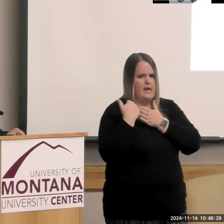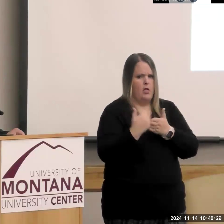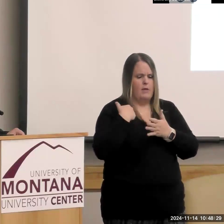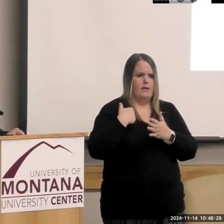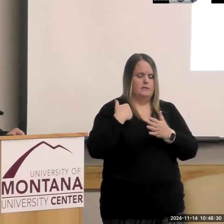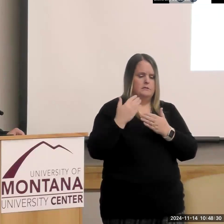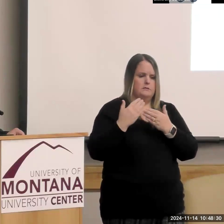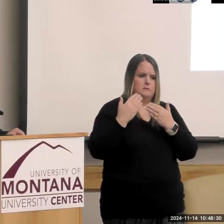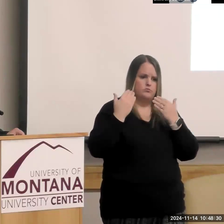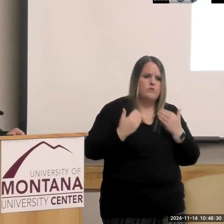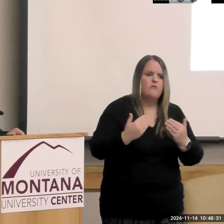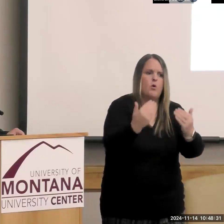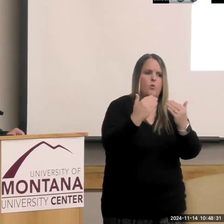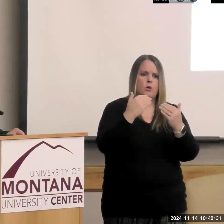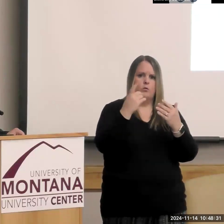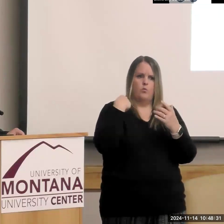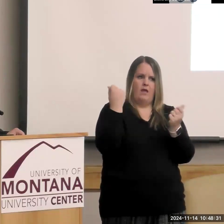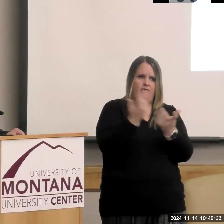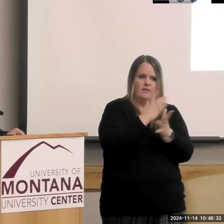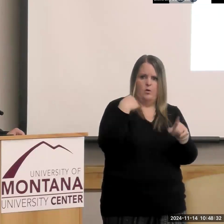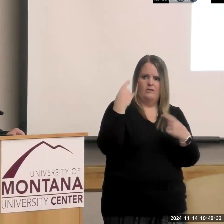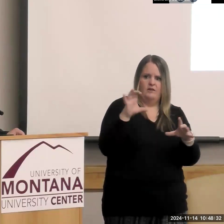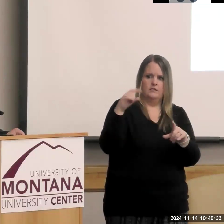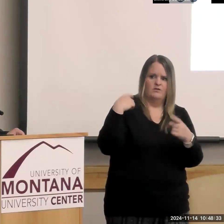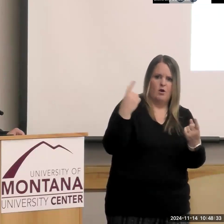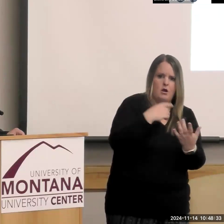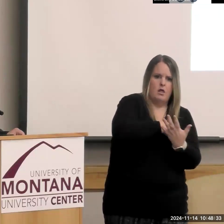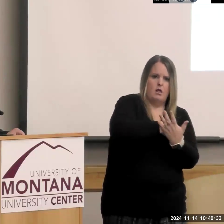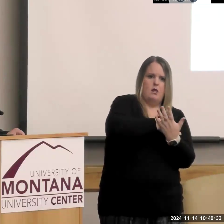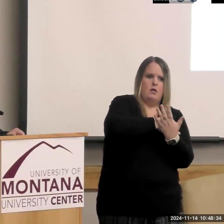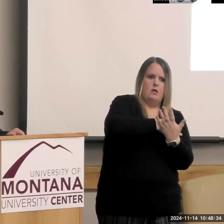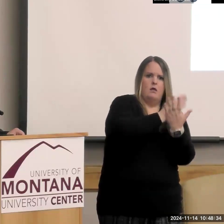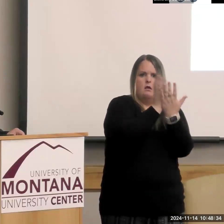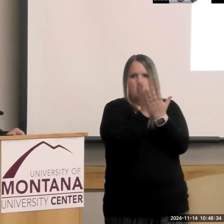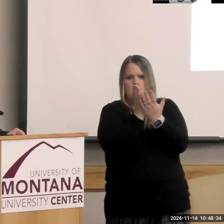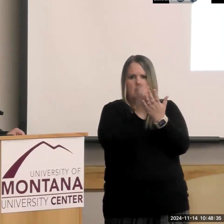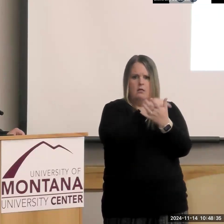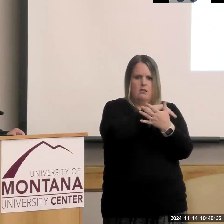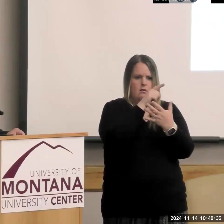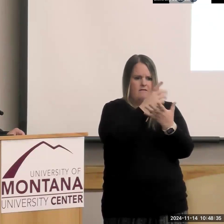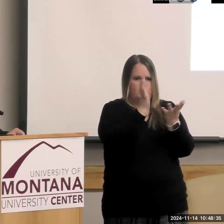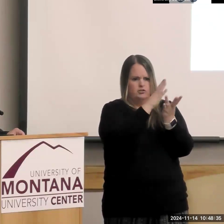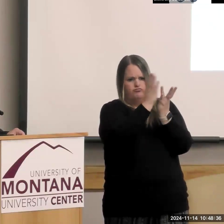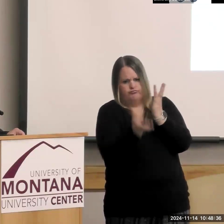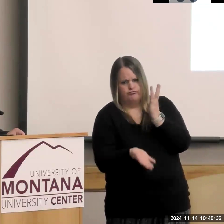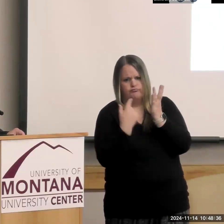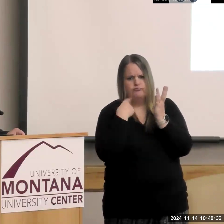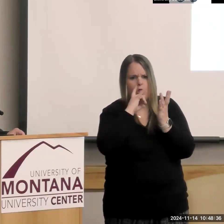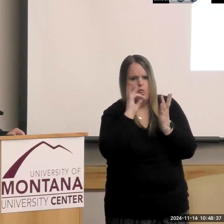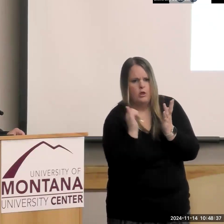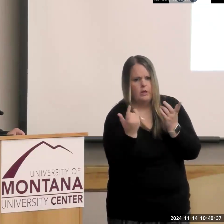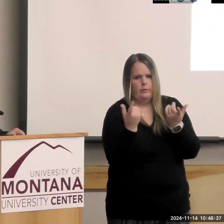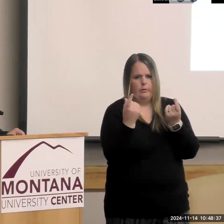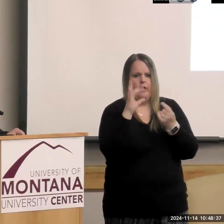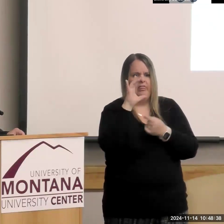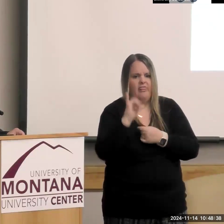help change the needle that we want to change in terms of an improvement in the population's health. That's our community health improvement